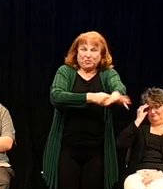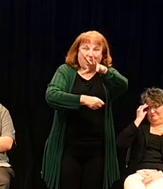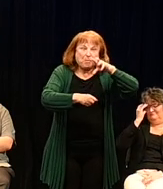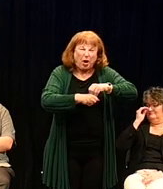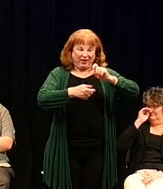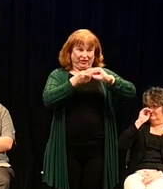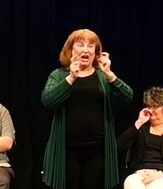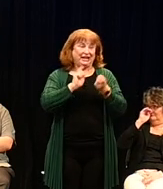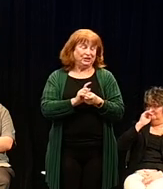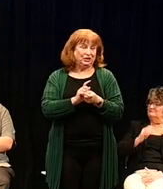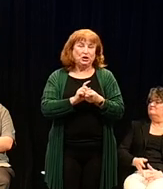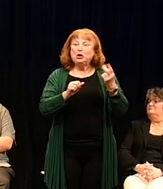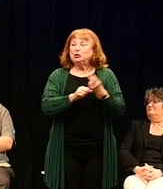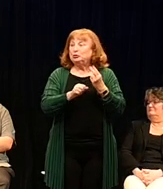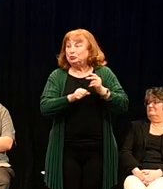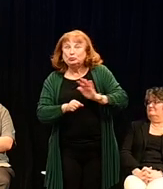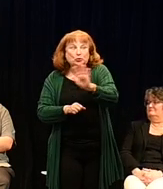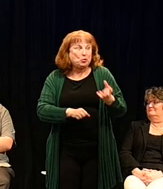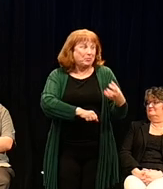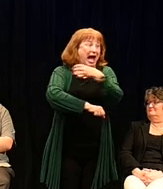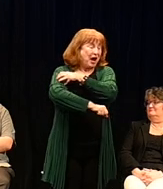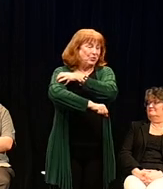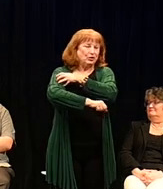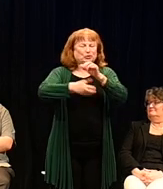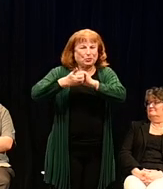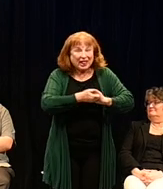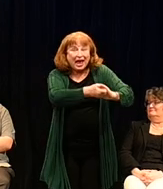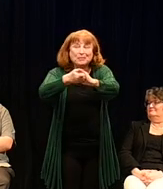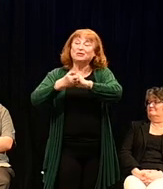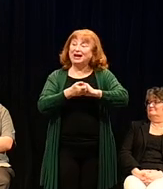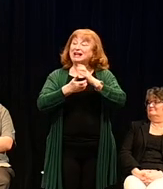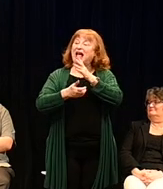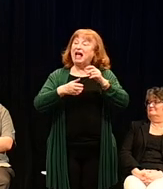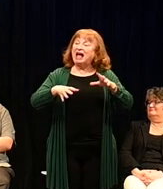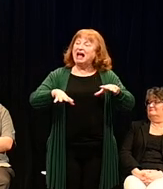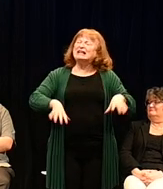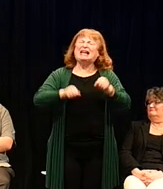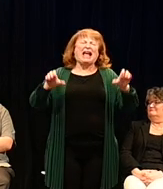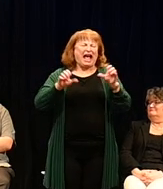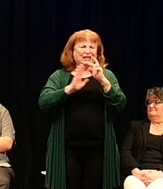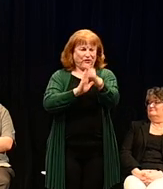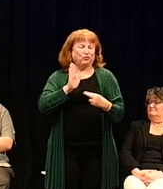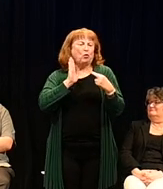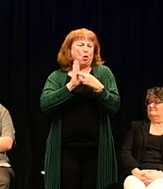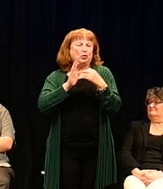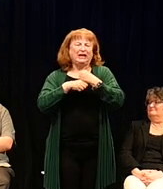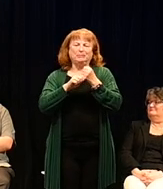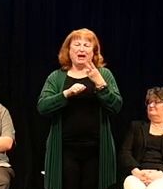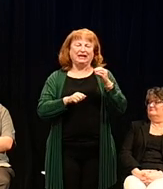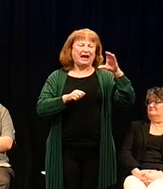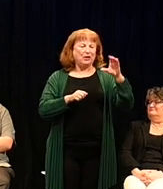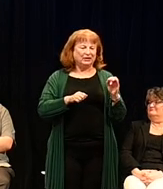the change, to use your power to collaborate and take an active role in making